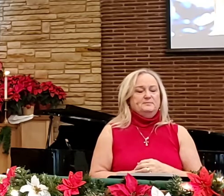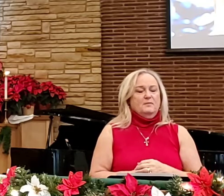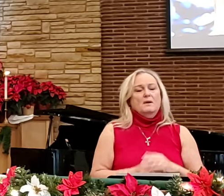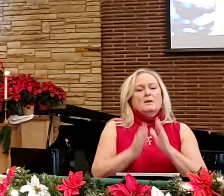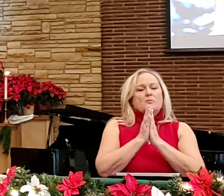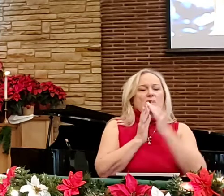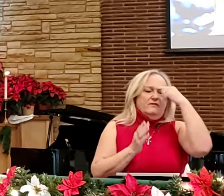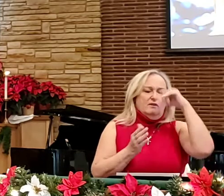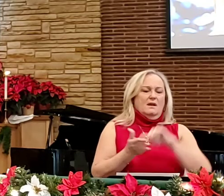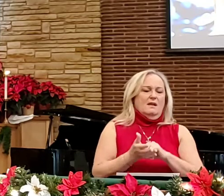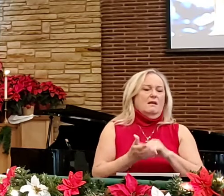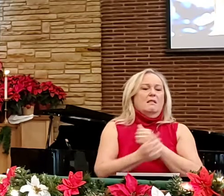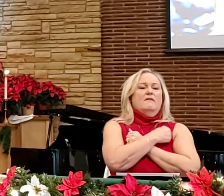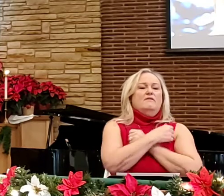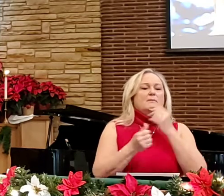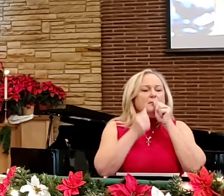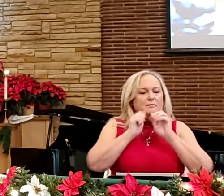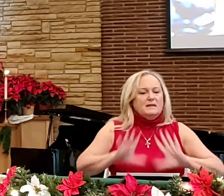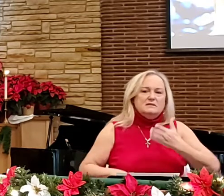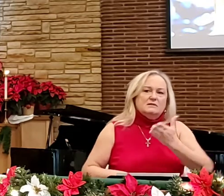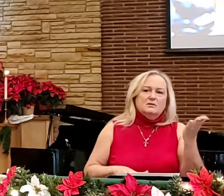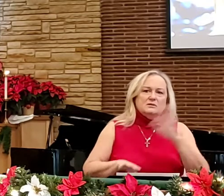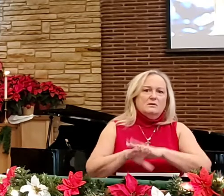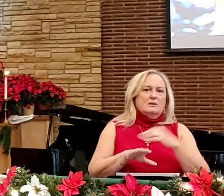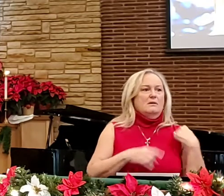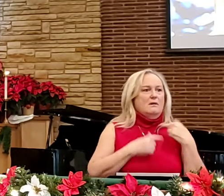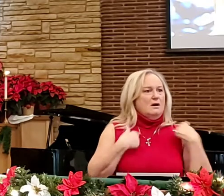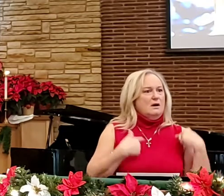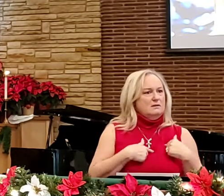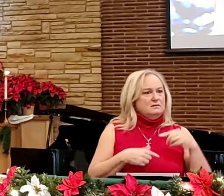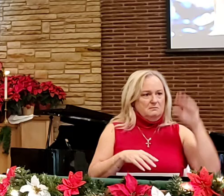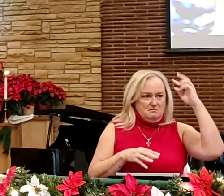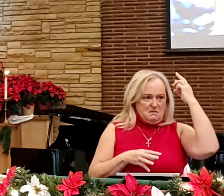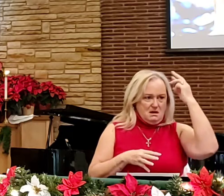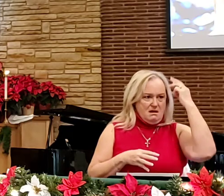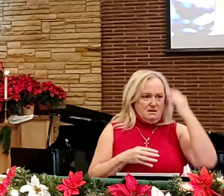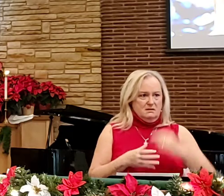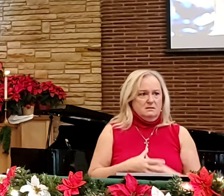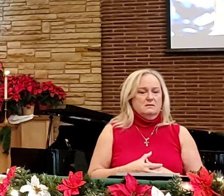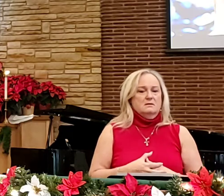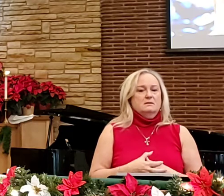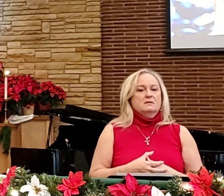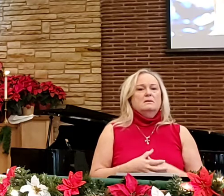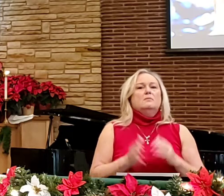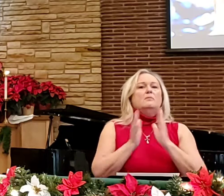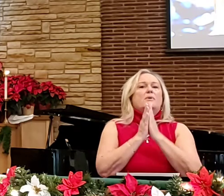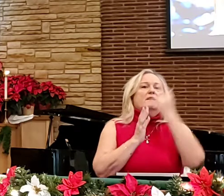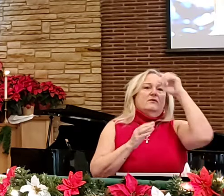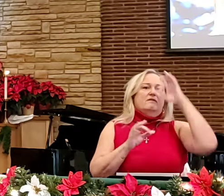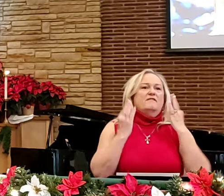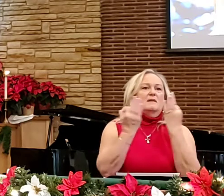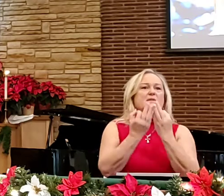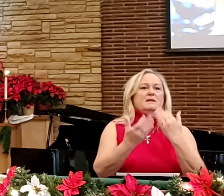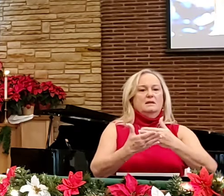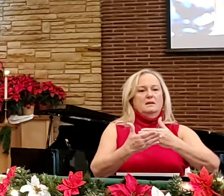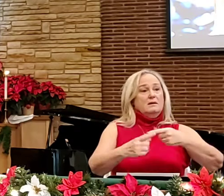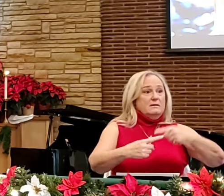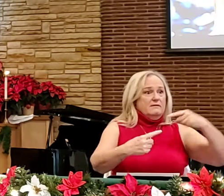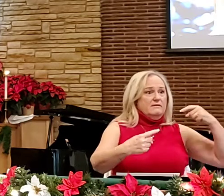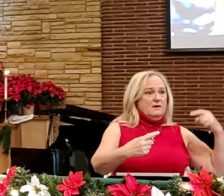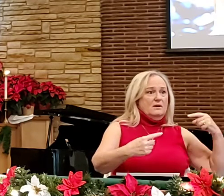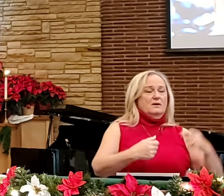We pray for that love to be a blessing to those that are on our hearts and minds. We pray for families near and far.